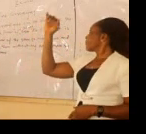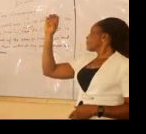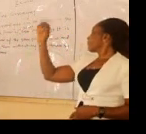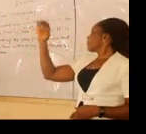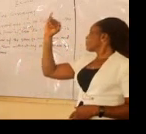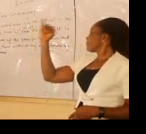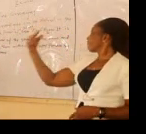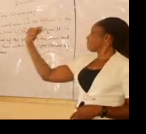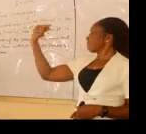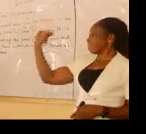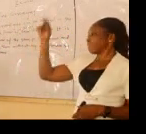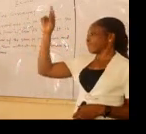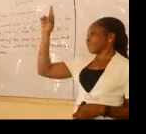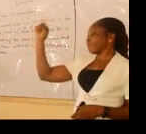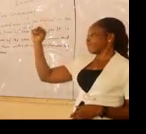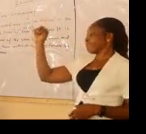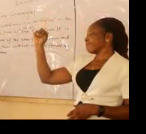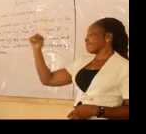1B.